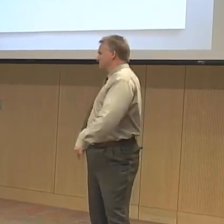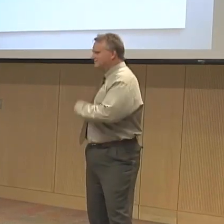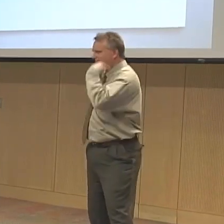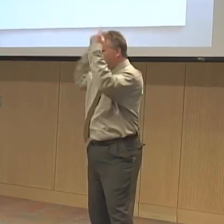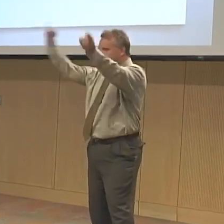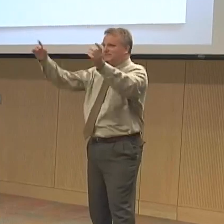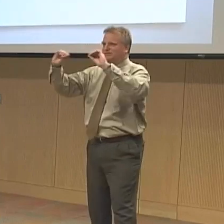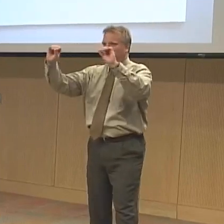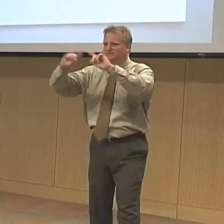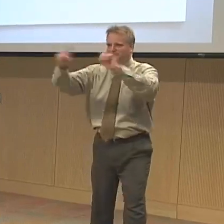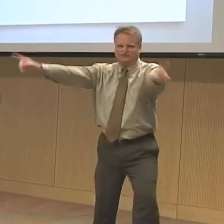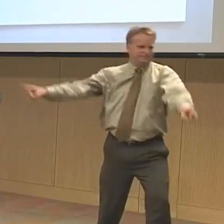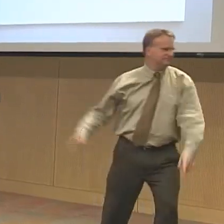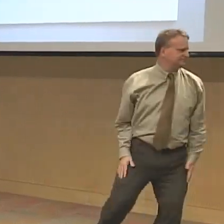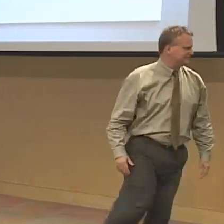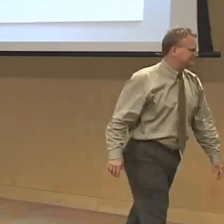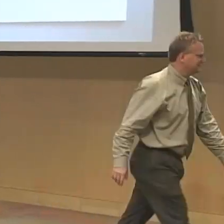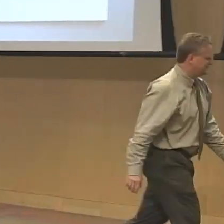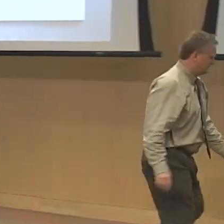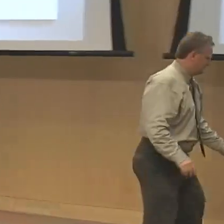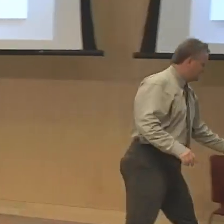There's very little difference between the two.